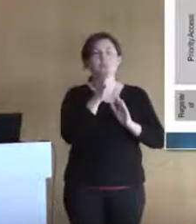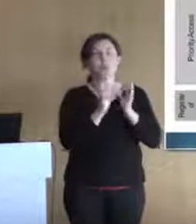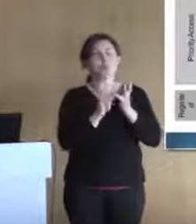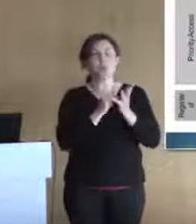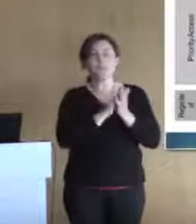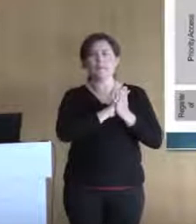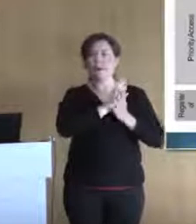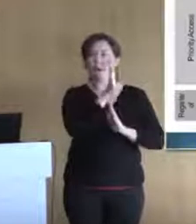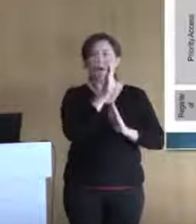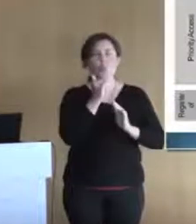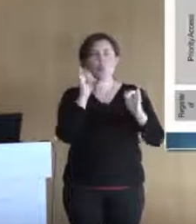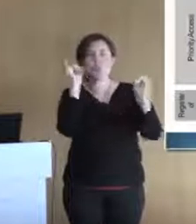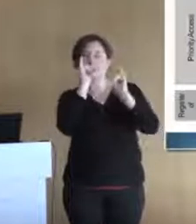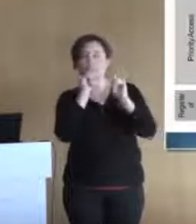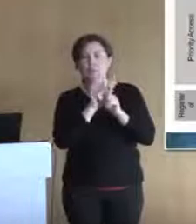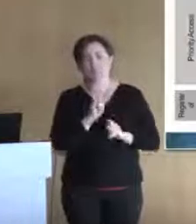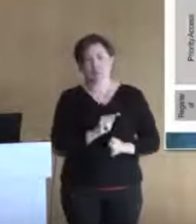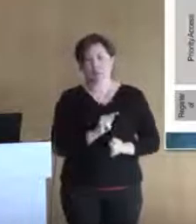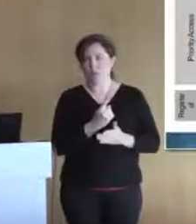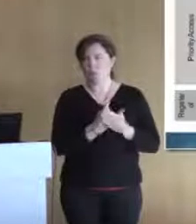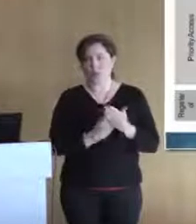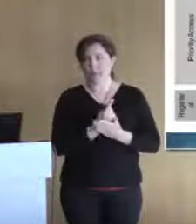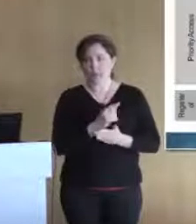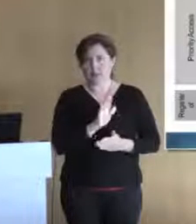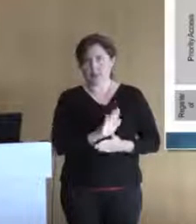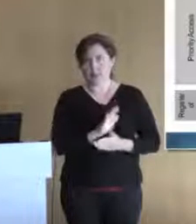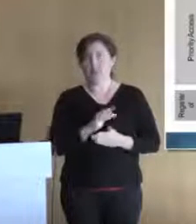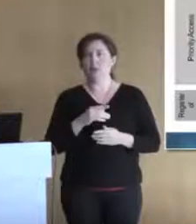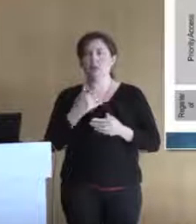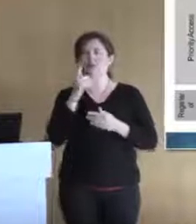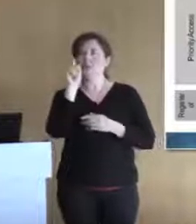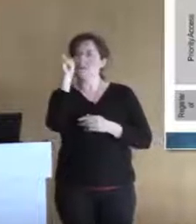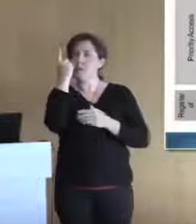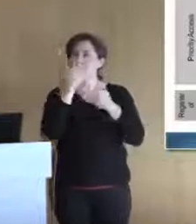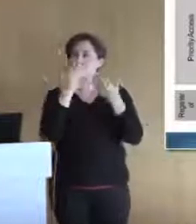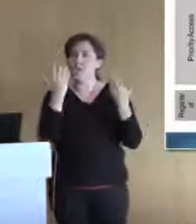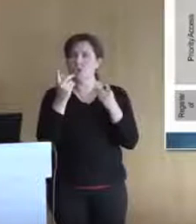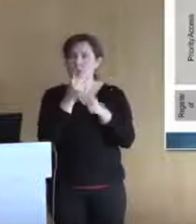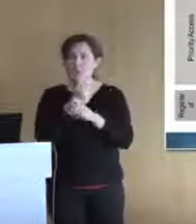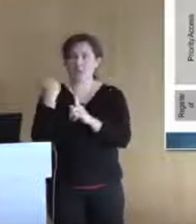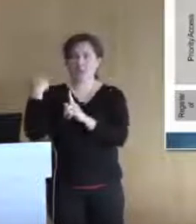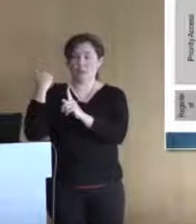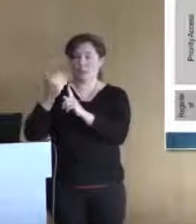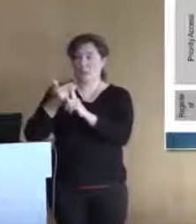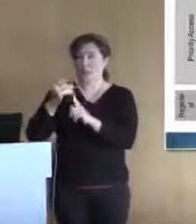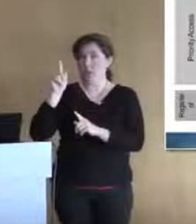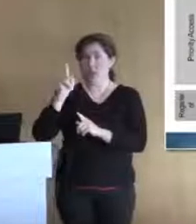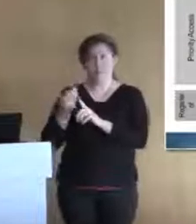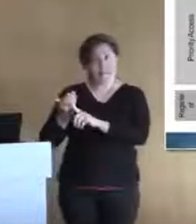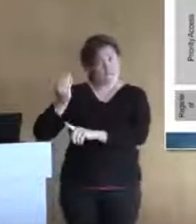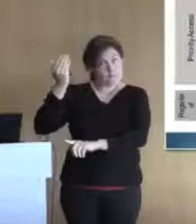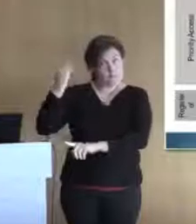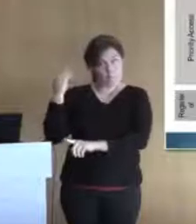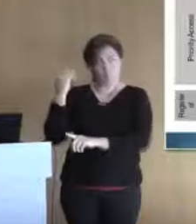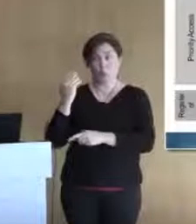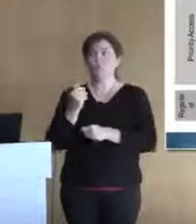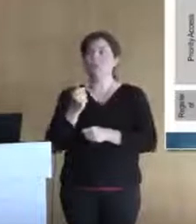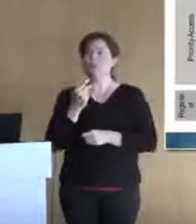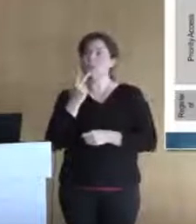structure, but there are a couple of subtle changes. So emergency management only ever happens if we have